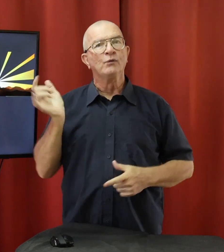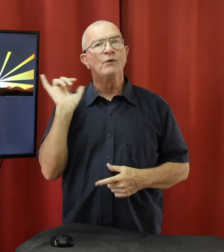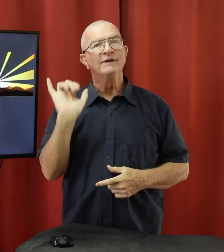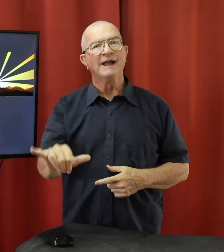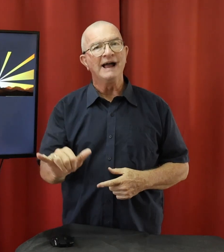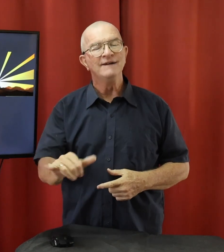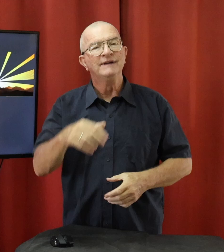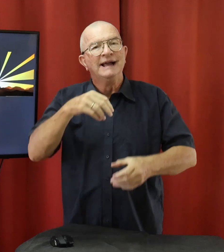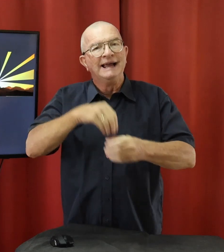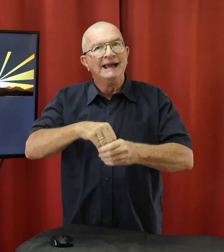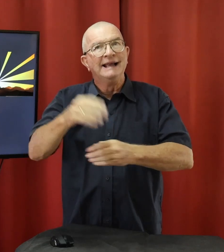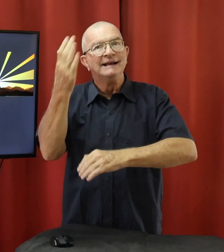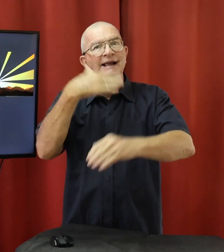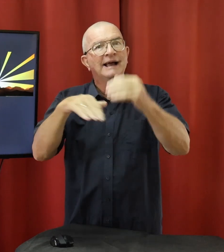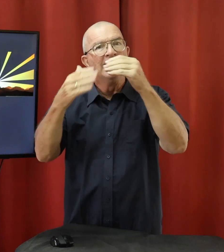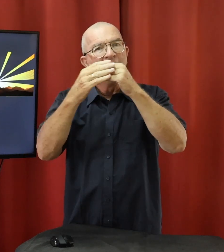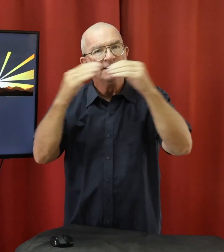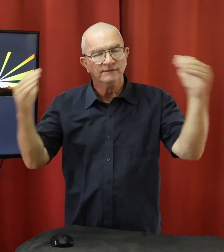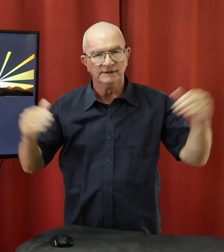eternal life in heaven.